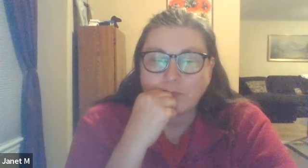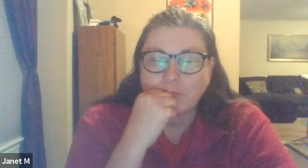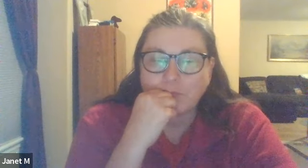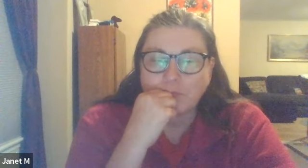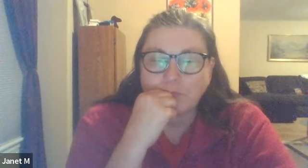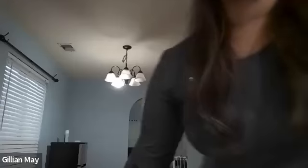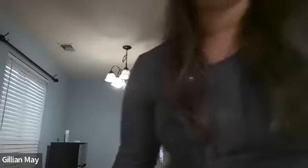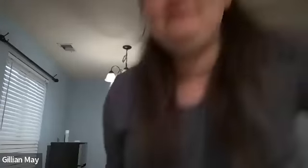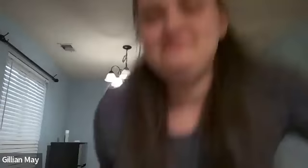Okay, I'm back.